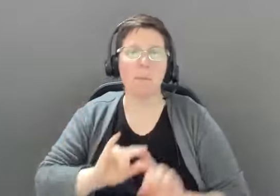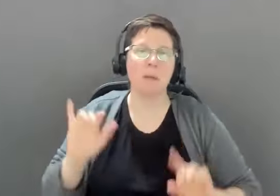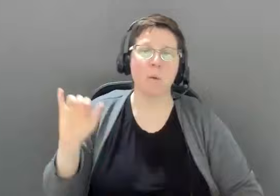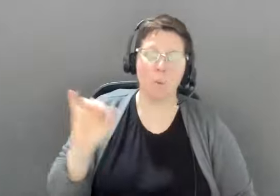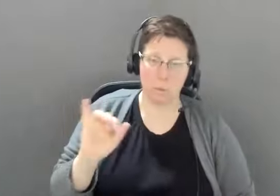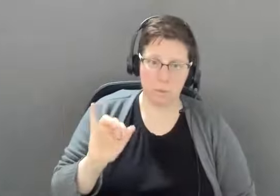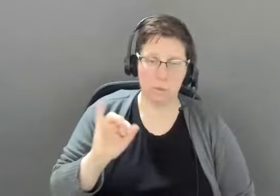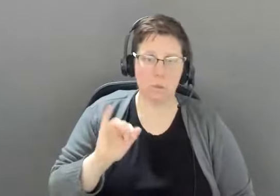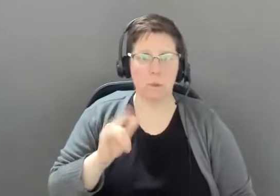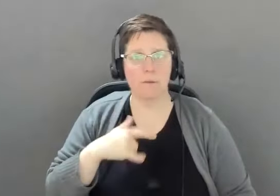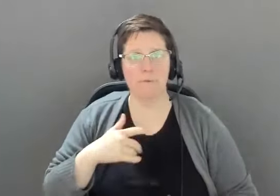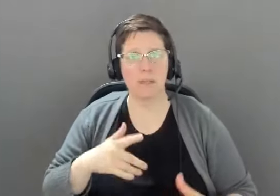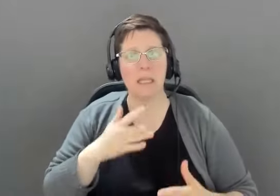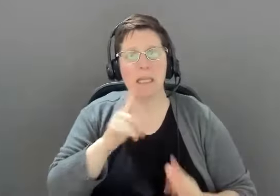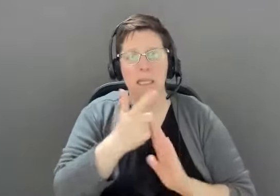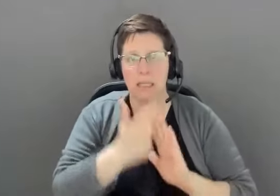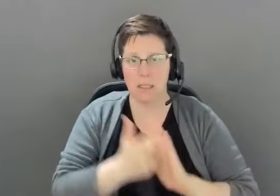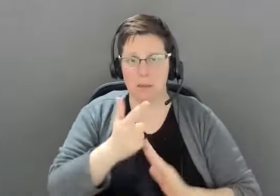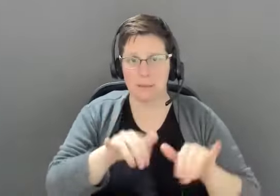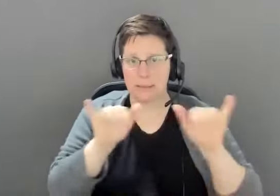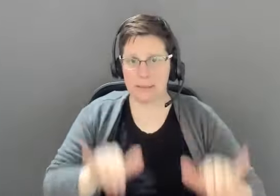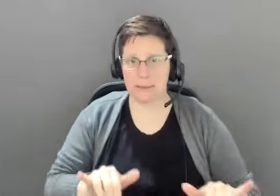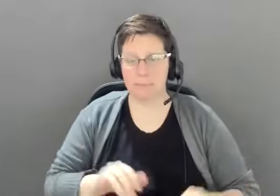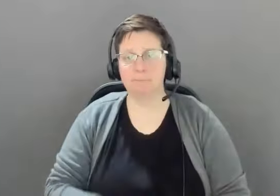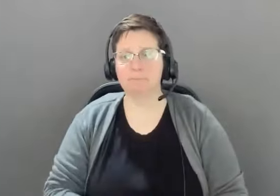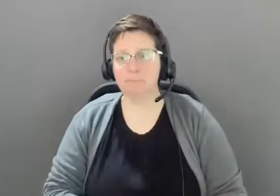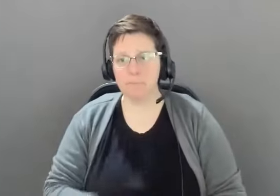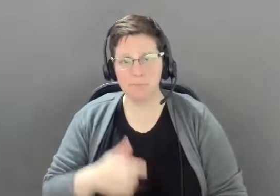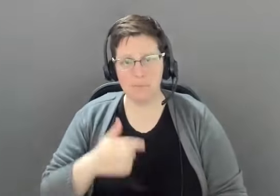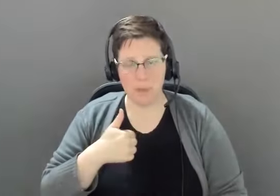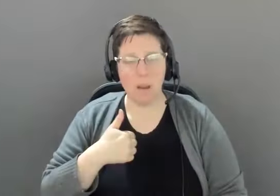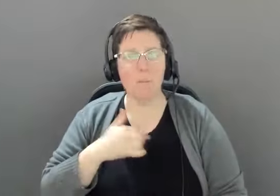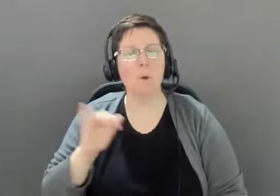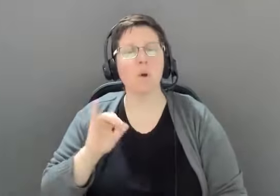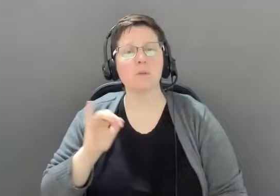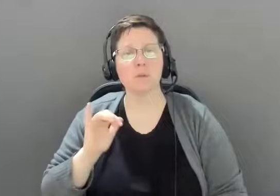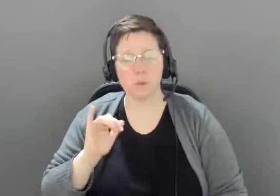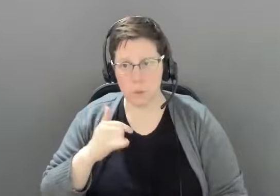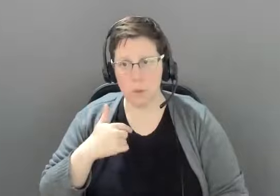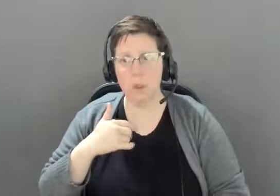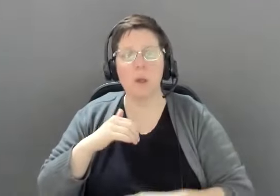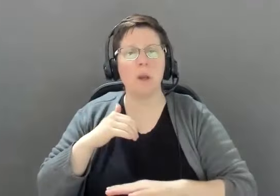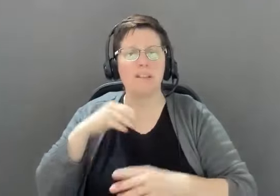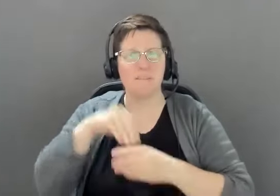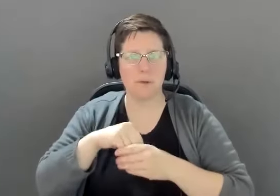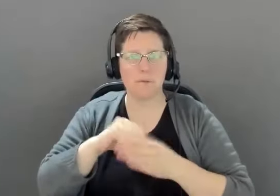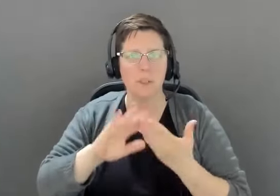ongoing. I'm also the founder of Survivors for Change and Empowerment, which is a community-based program that offers